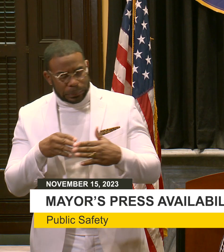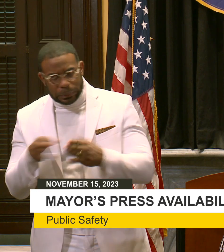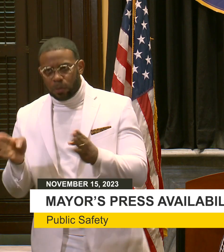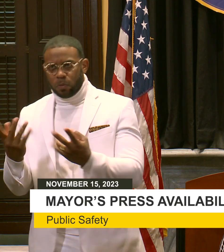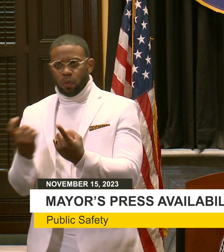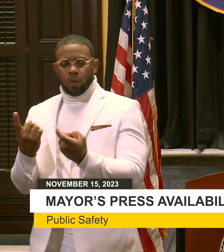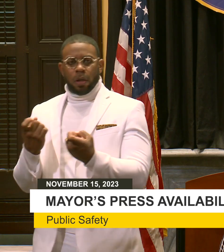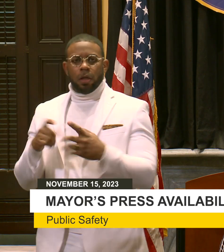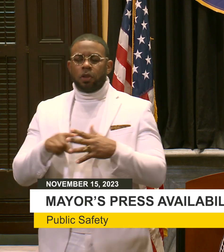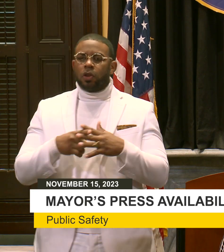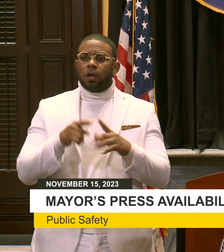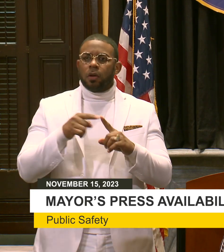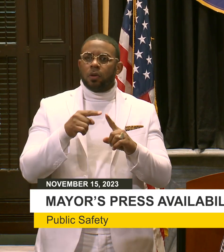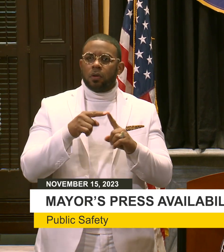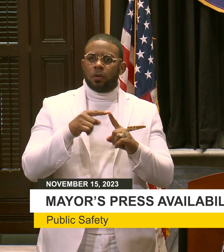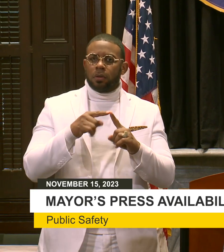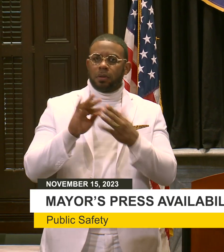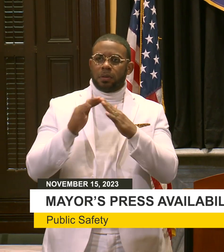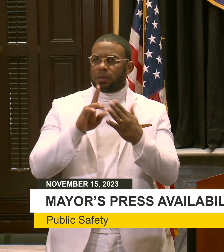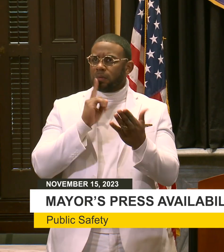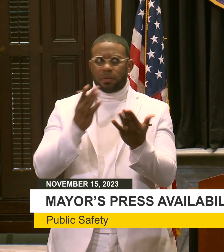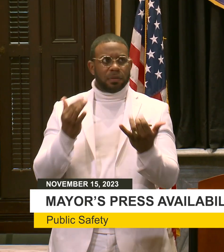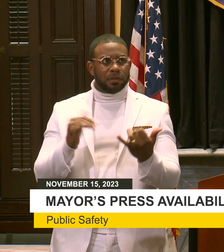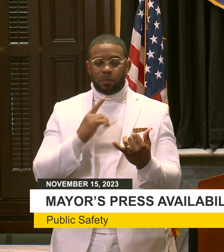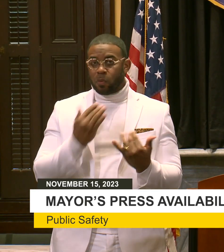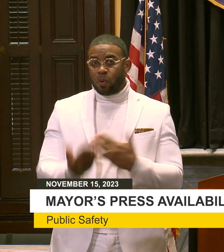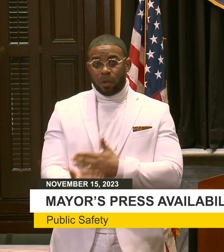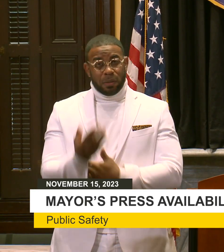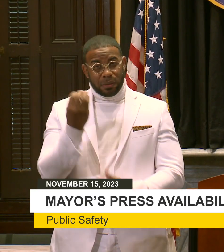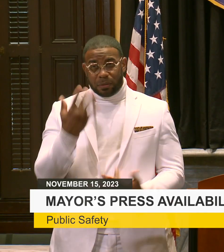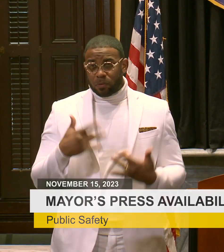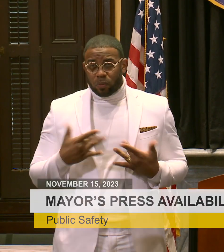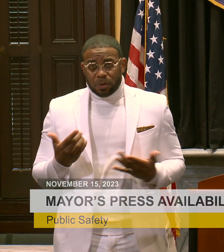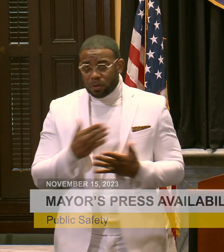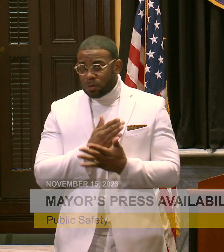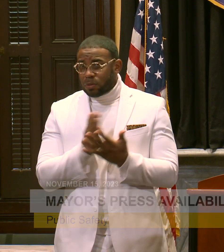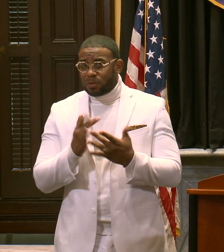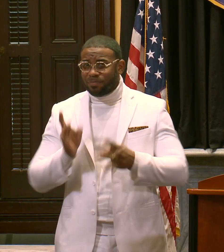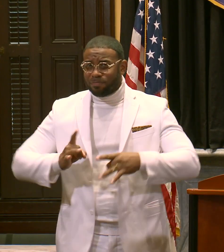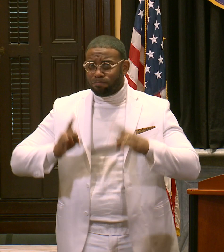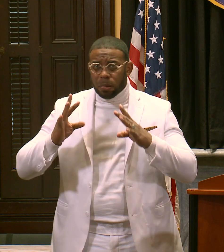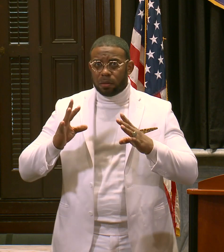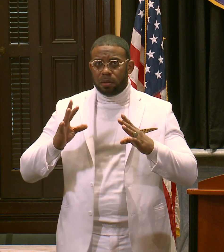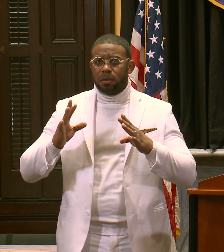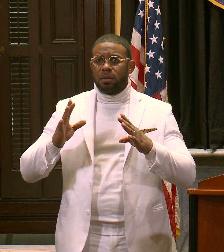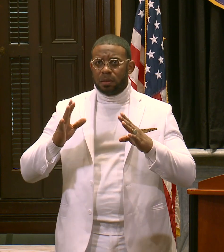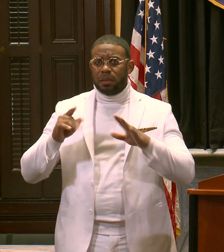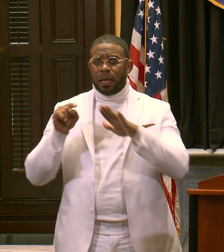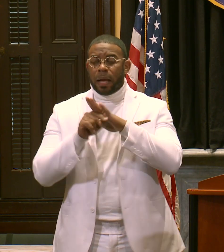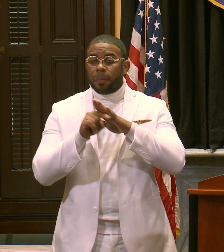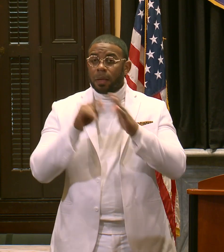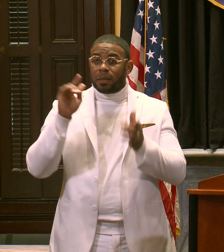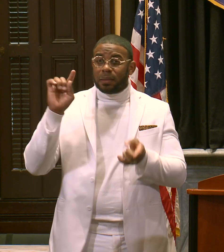as always, we'll start where the city is this morning with violence. Homicides are